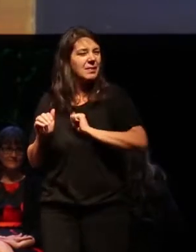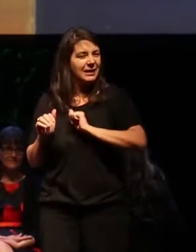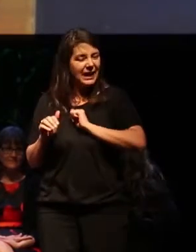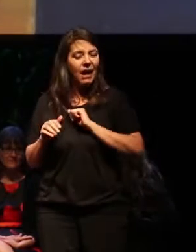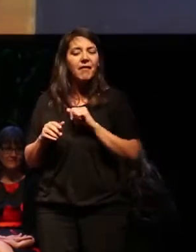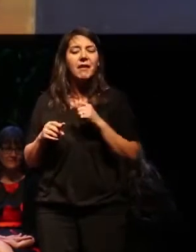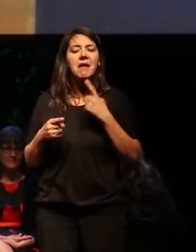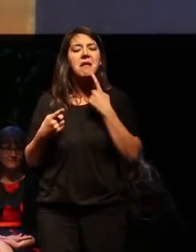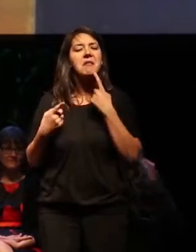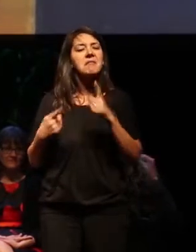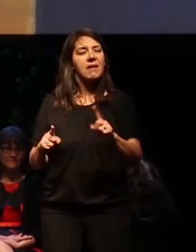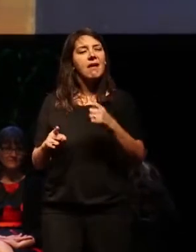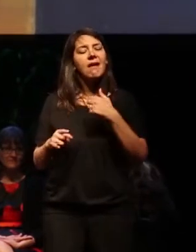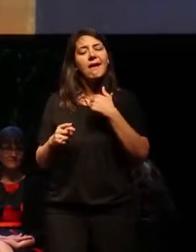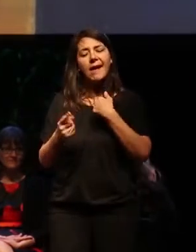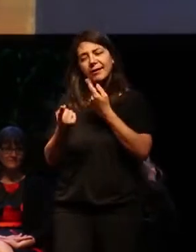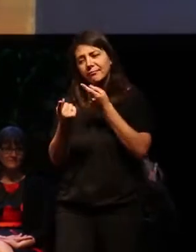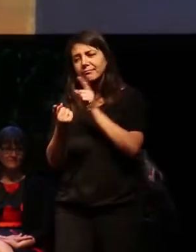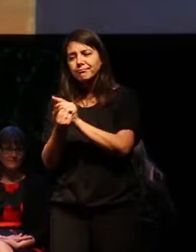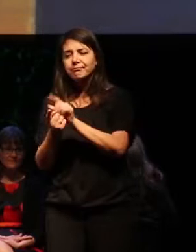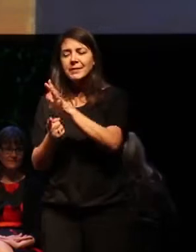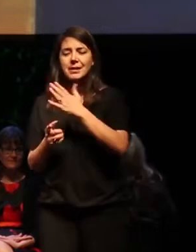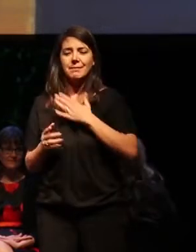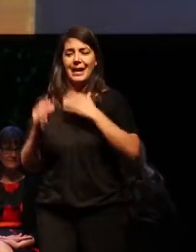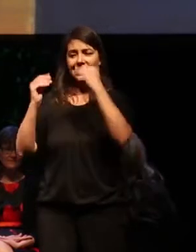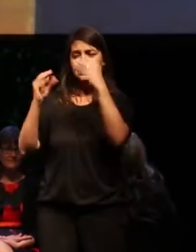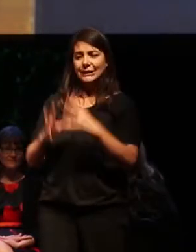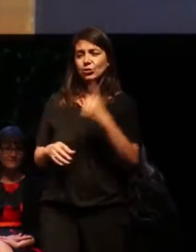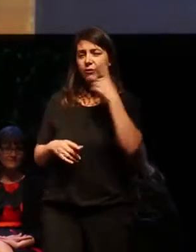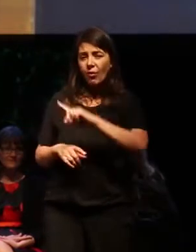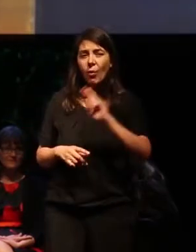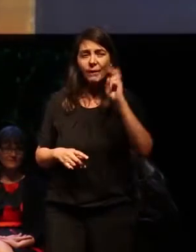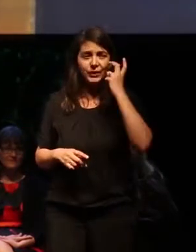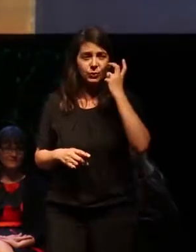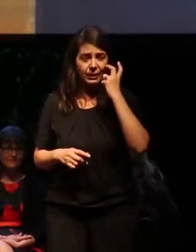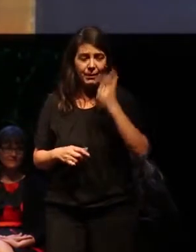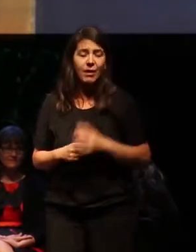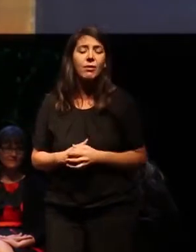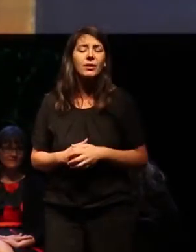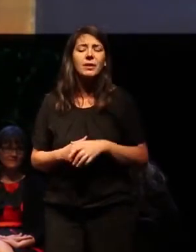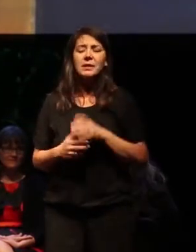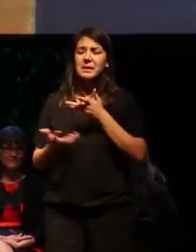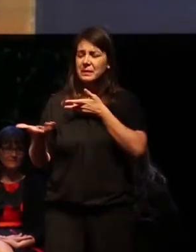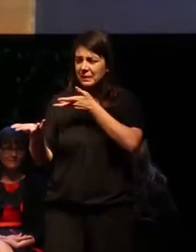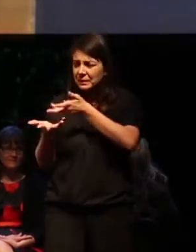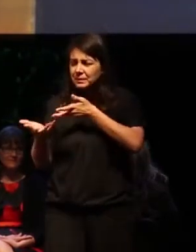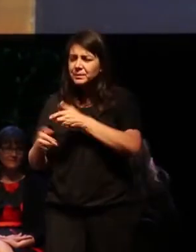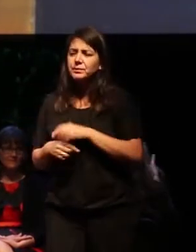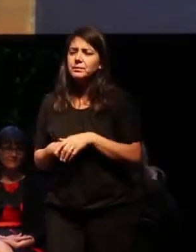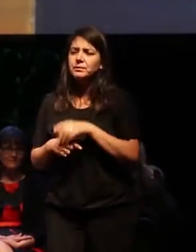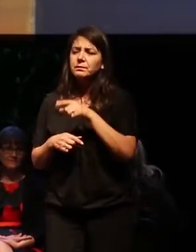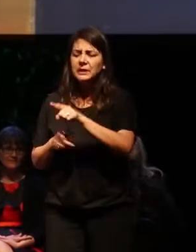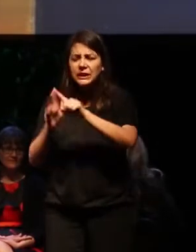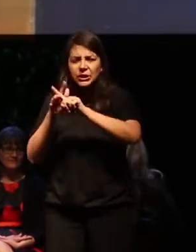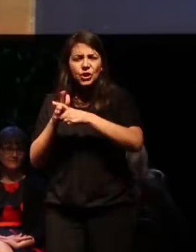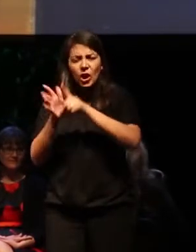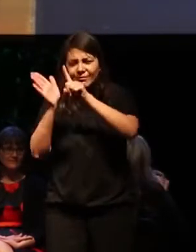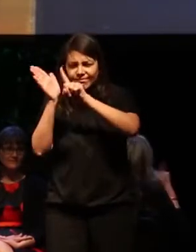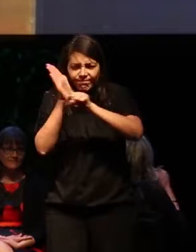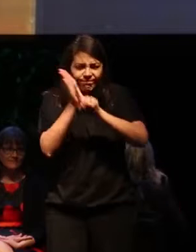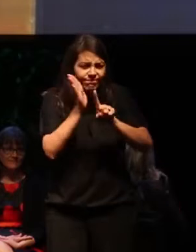my teacher of the visually impaired. And she started looking into